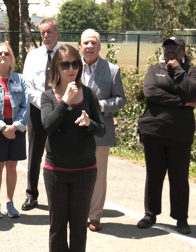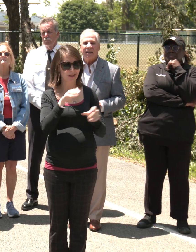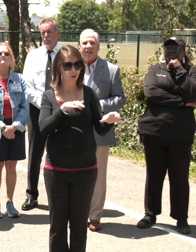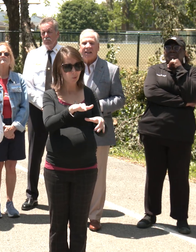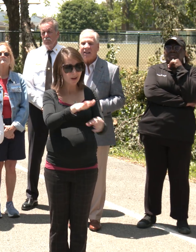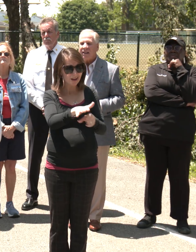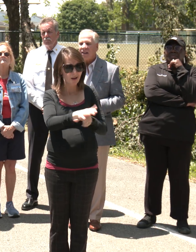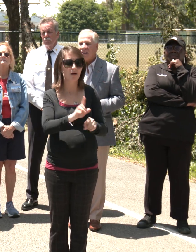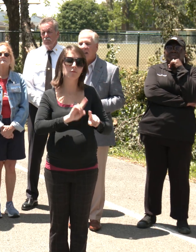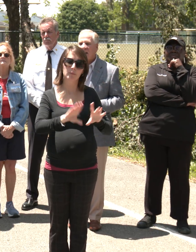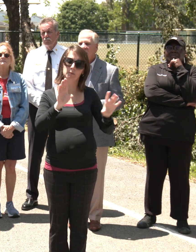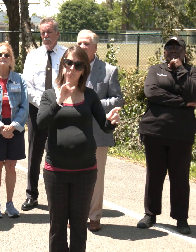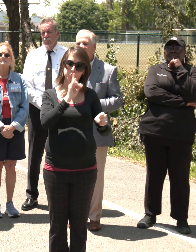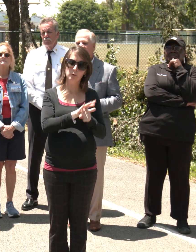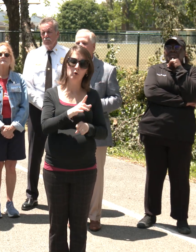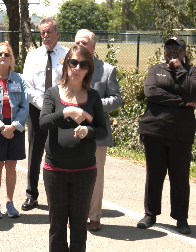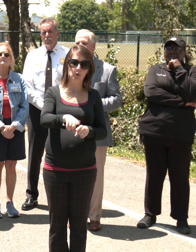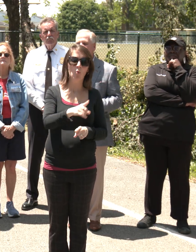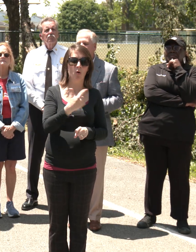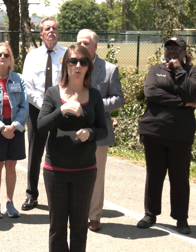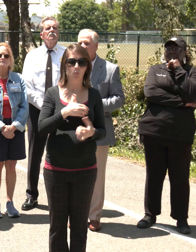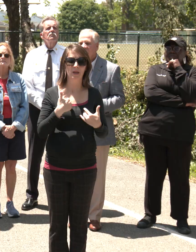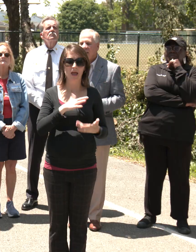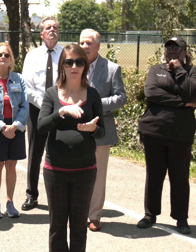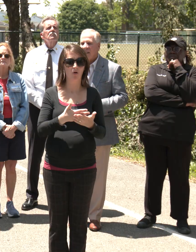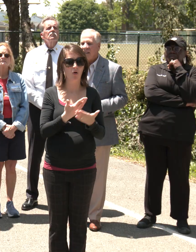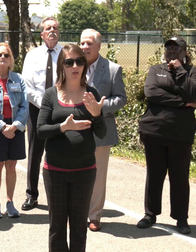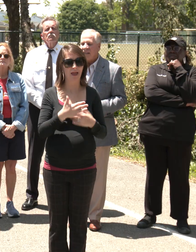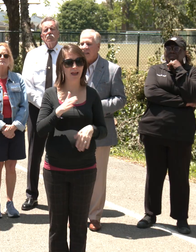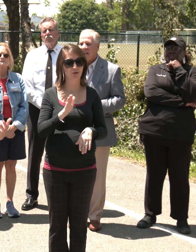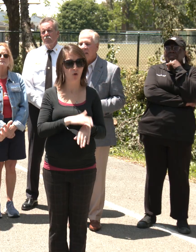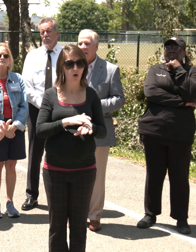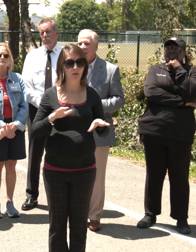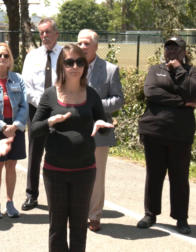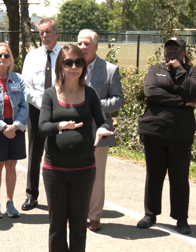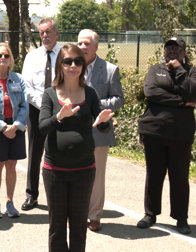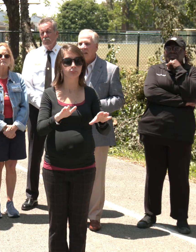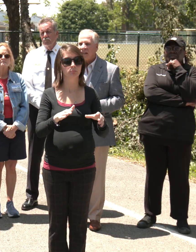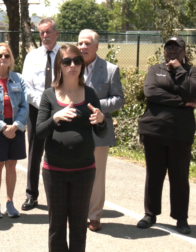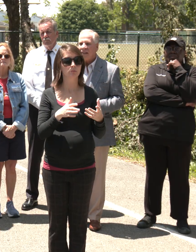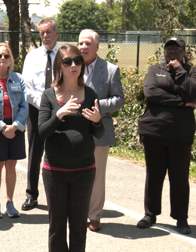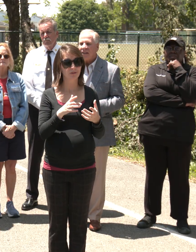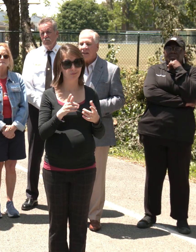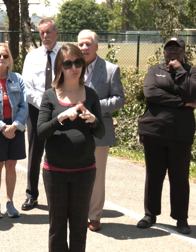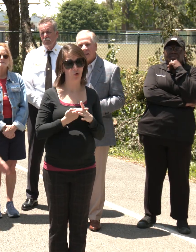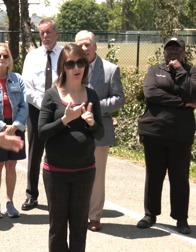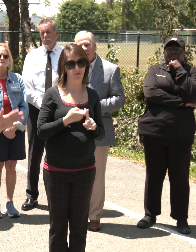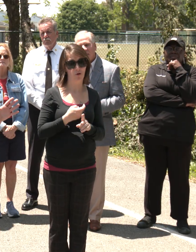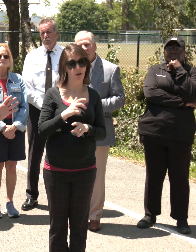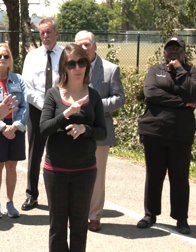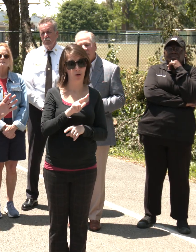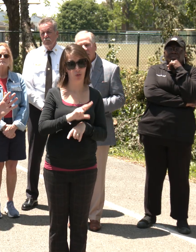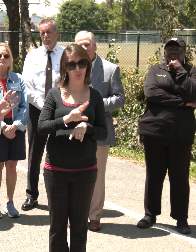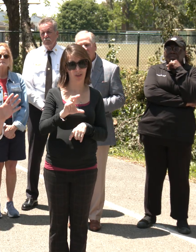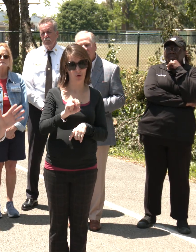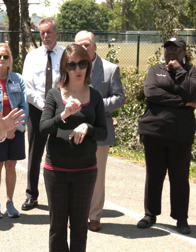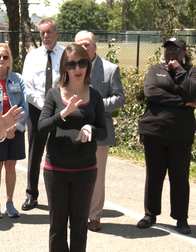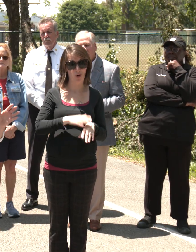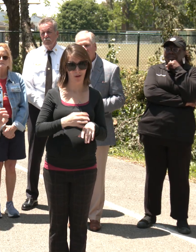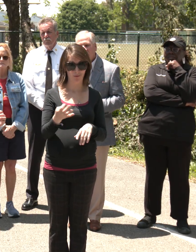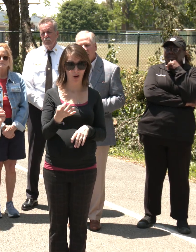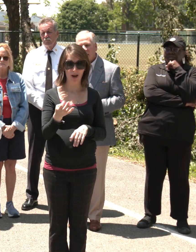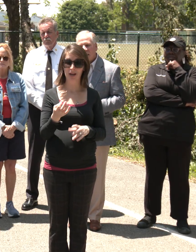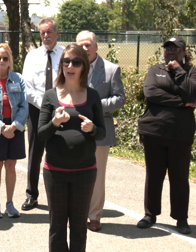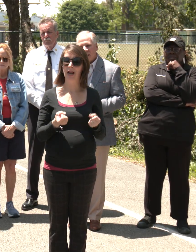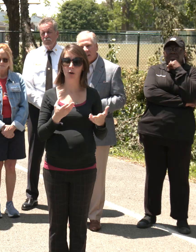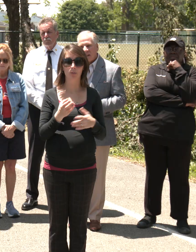but I can assure you we had all hands on deck starting from 3:30 on Friday. And the amount of